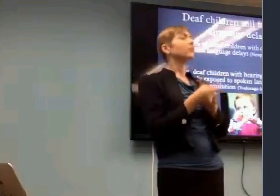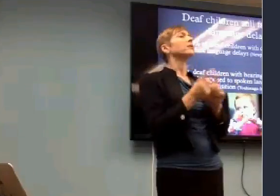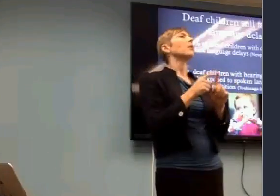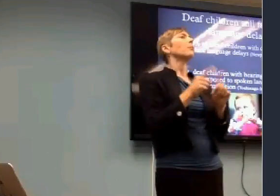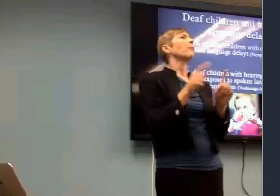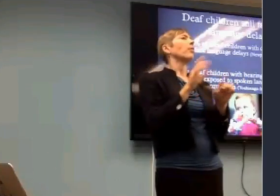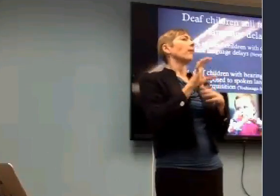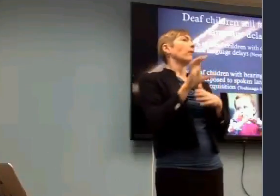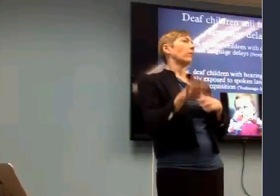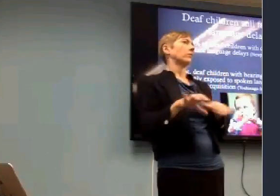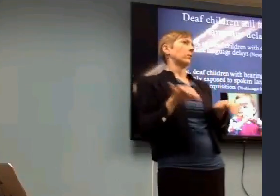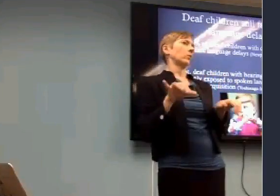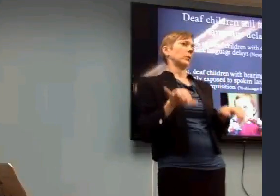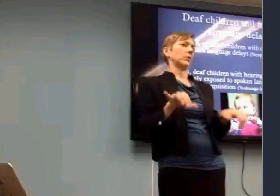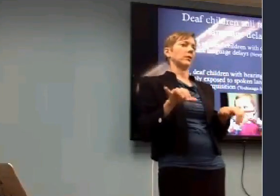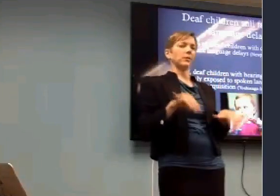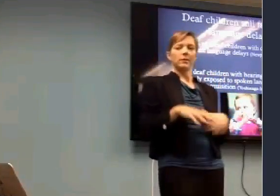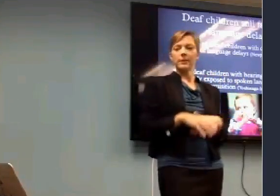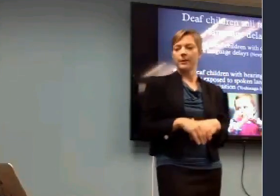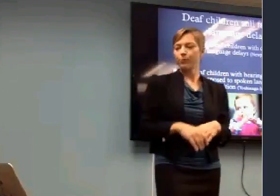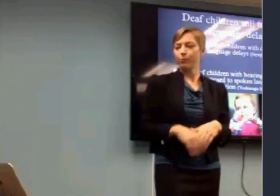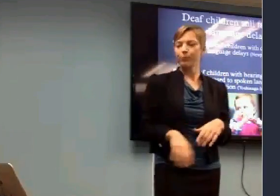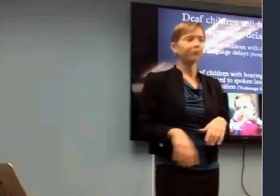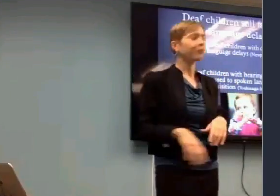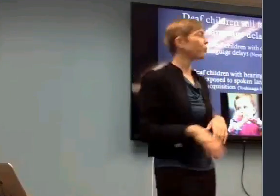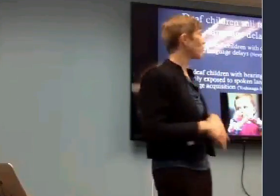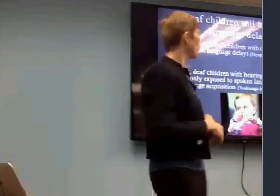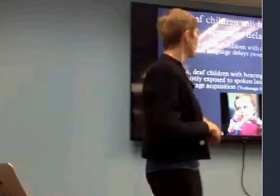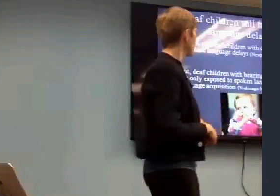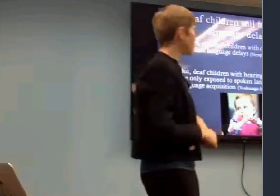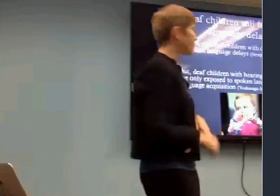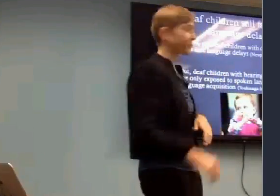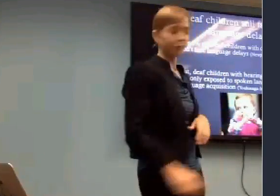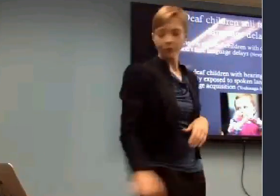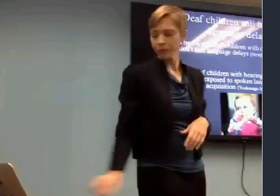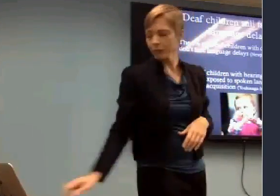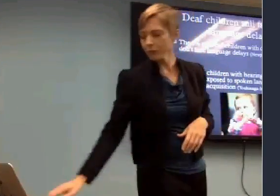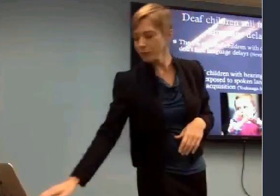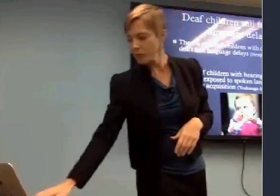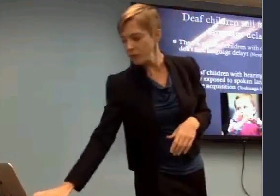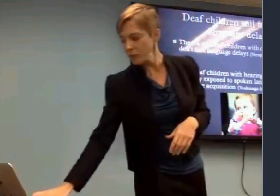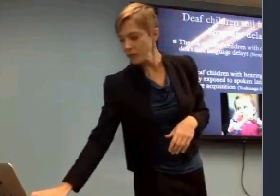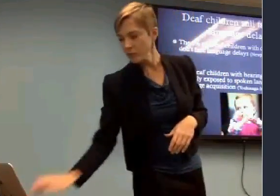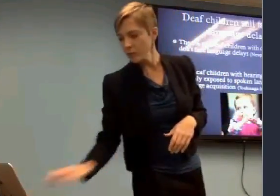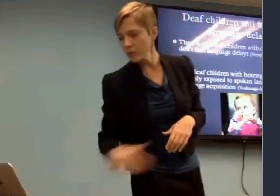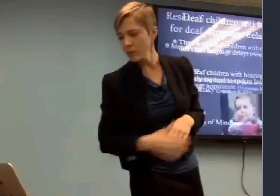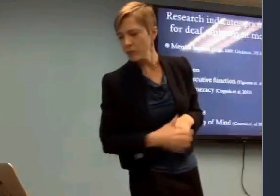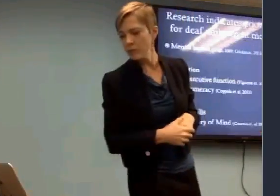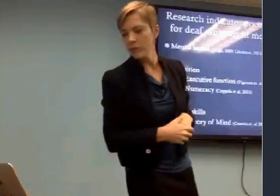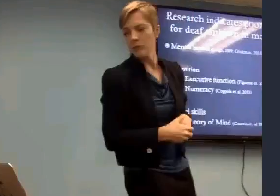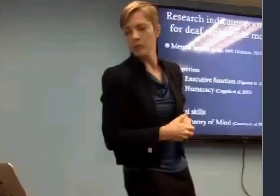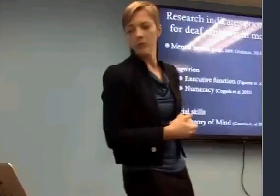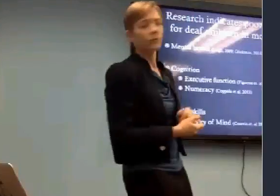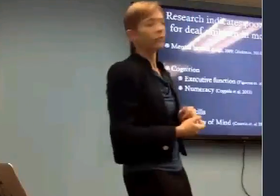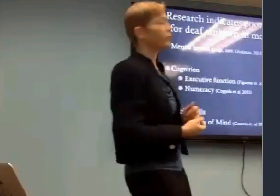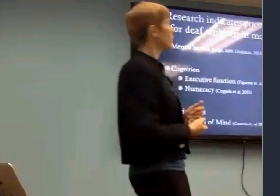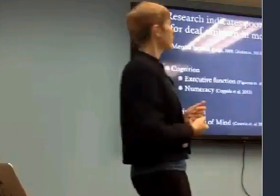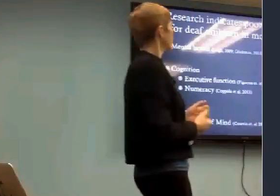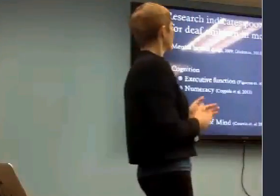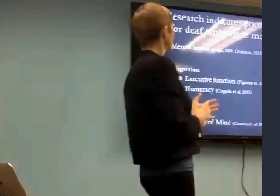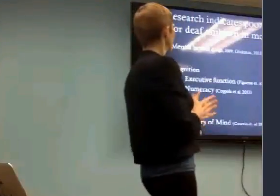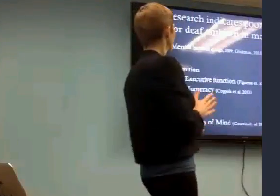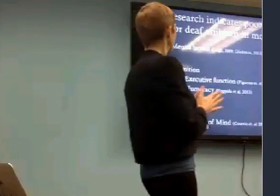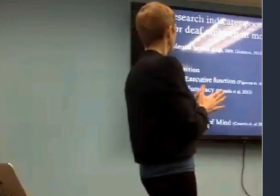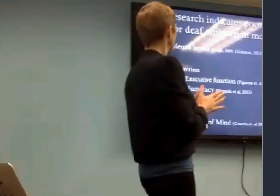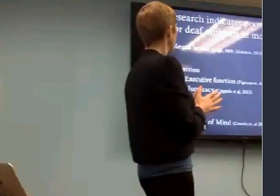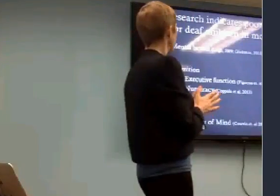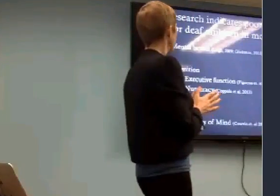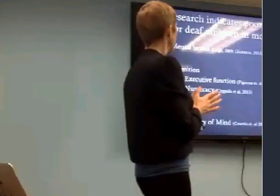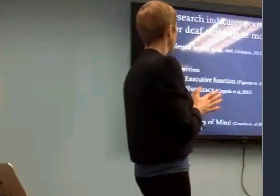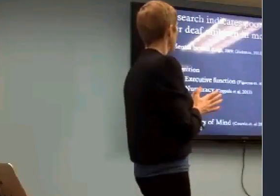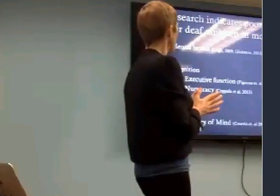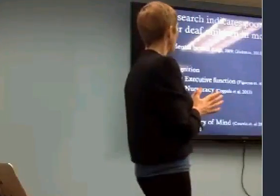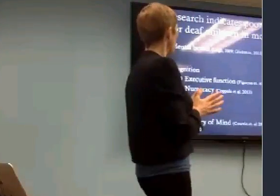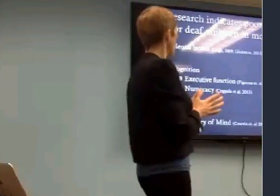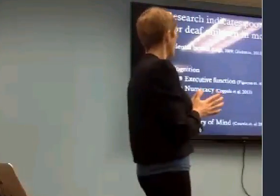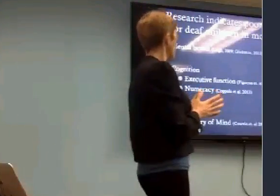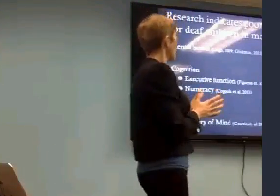So, as I said, the reason for resisting teaching sign language may change, but the